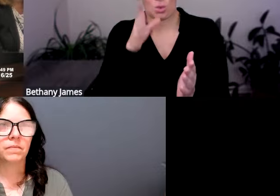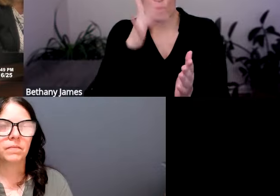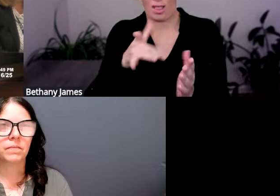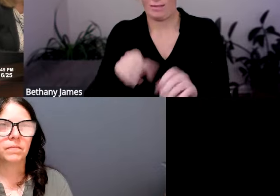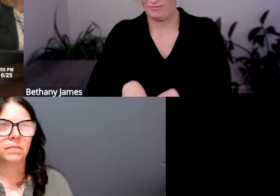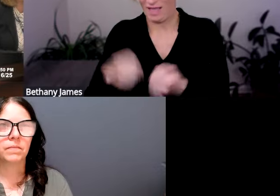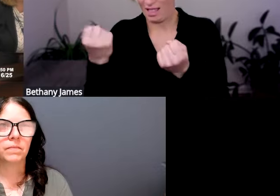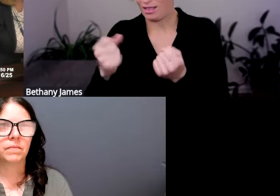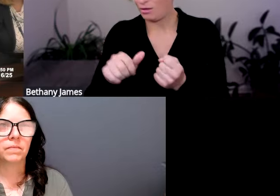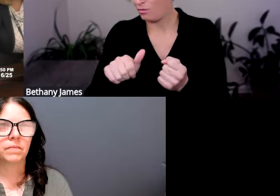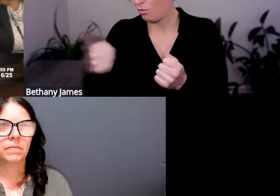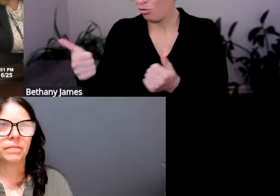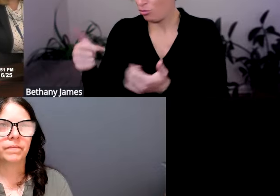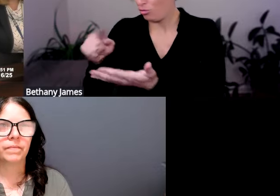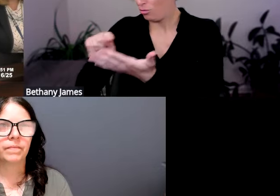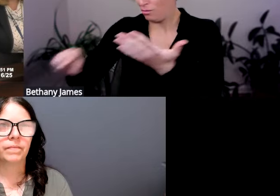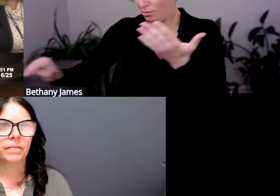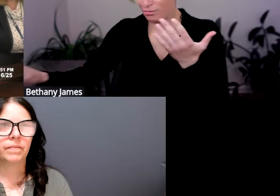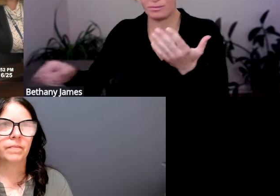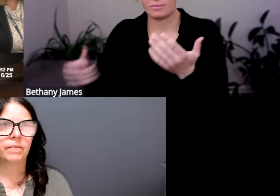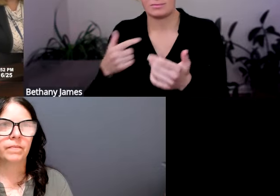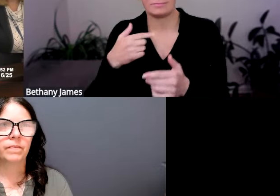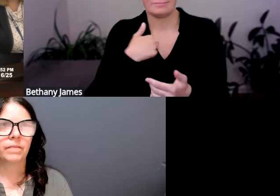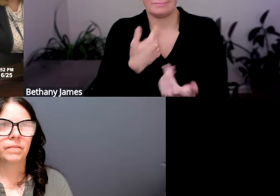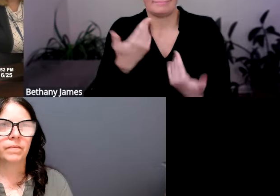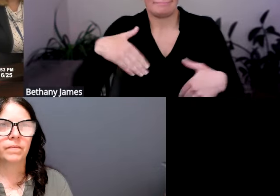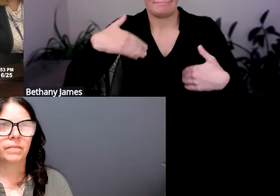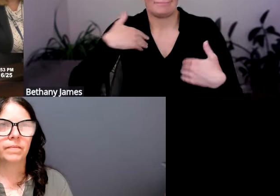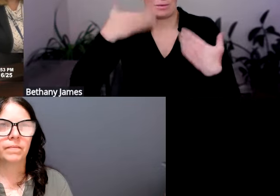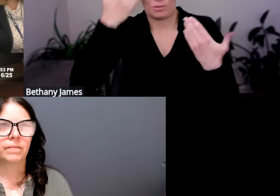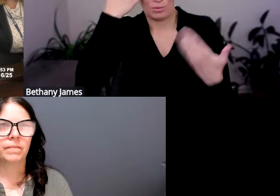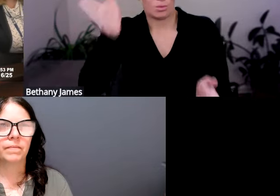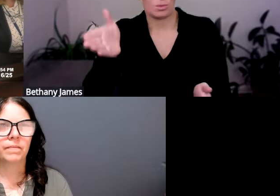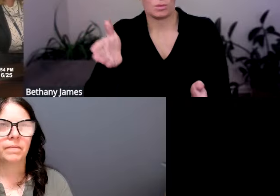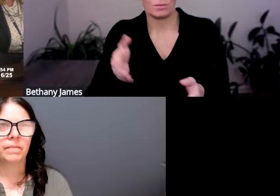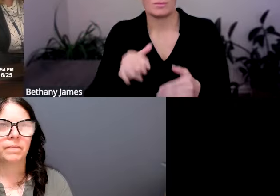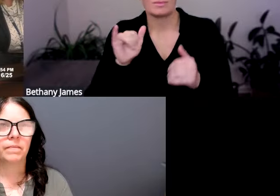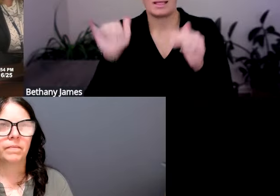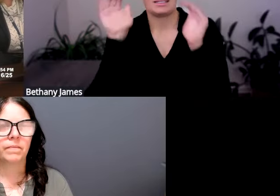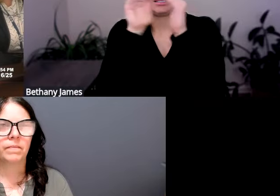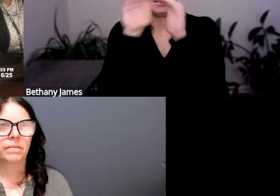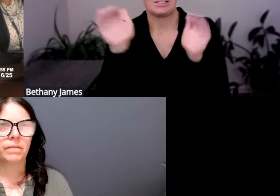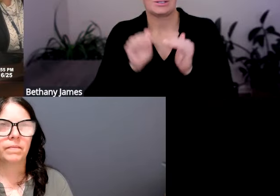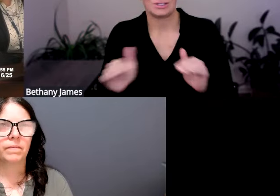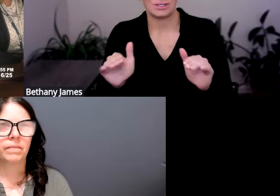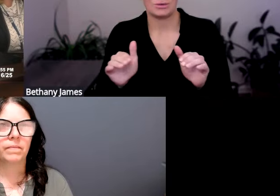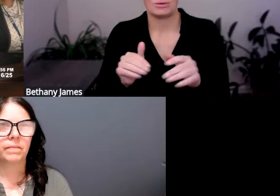don't think I have that clarity. And as far as the tier, it's kind of the similar